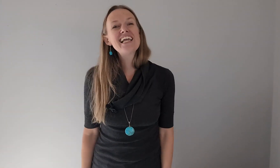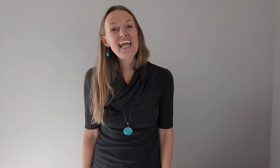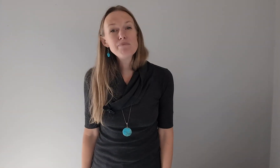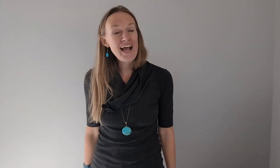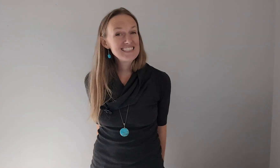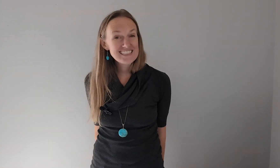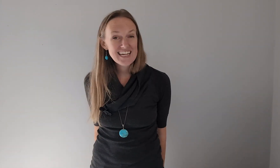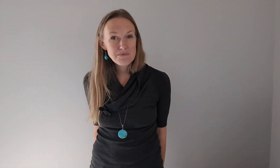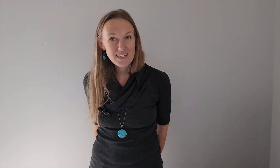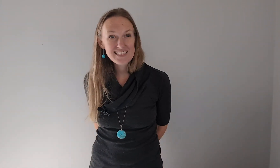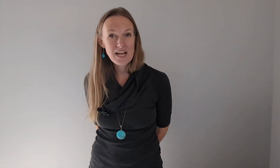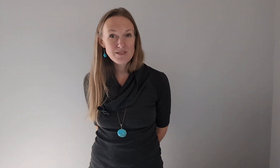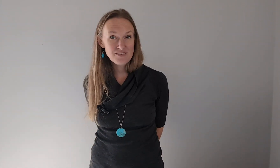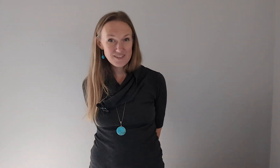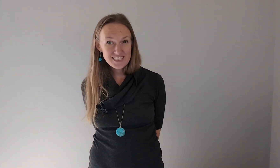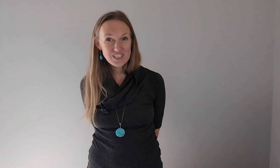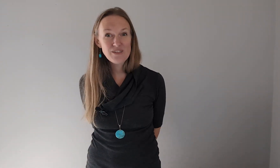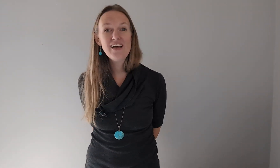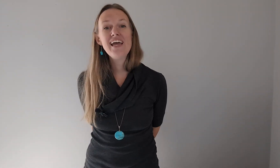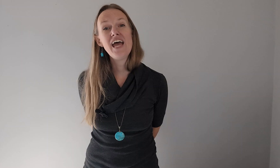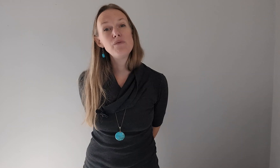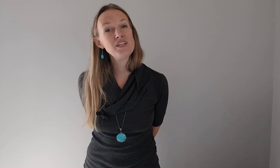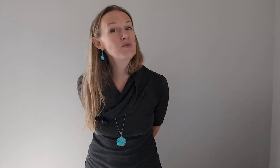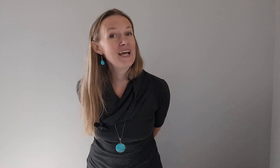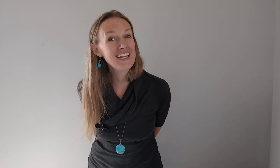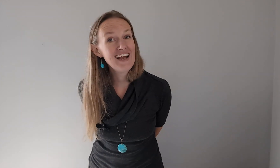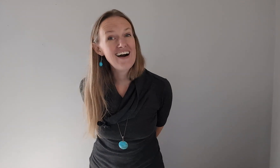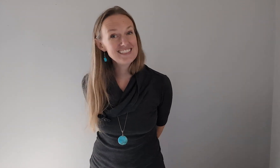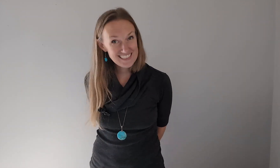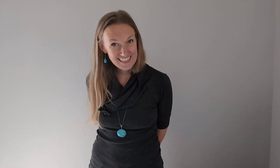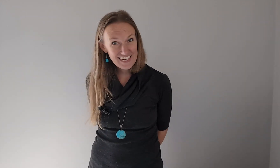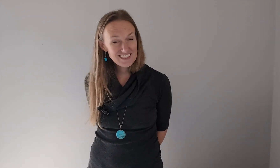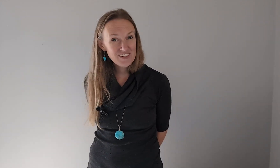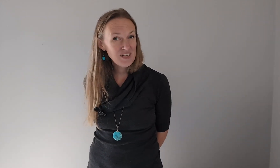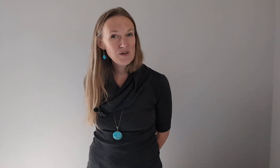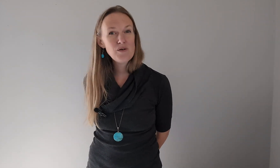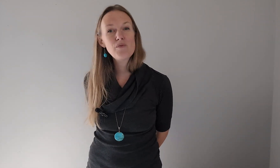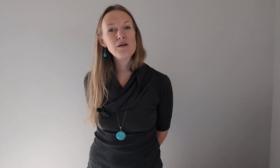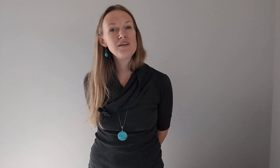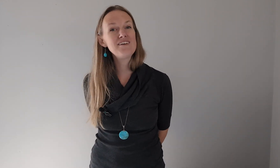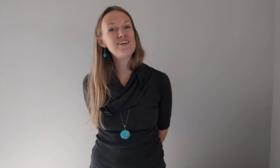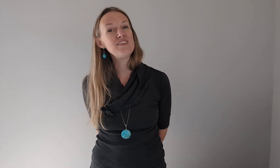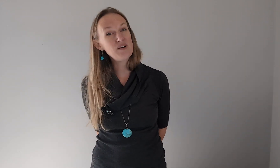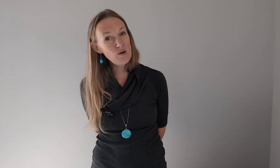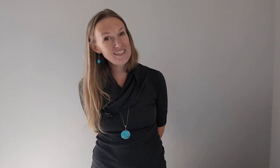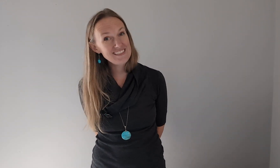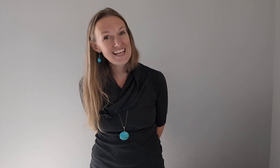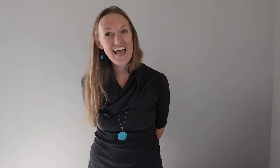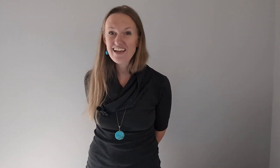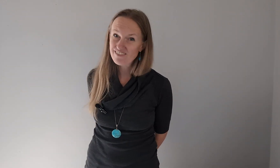Okay, practice that as many times as you need to. And when you're ready, I'll see you in the next video where we learn the chorus and